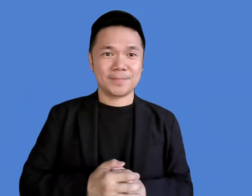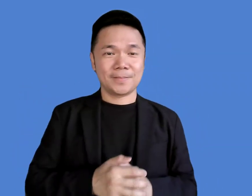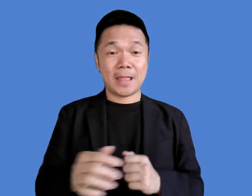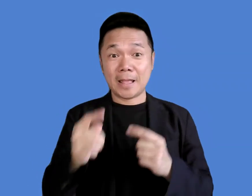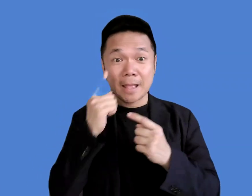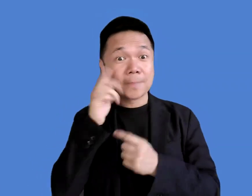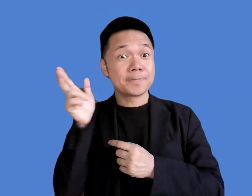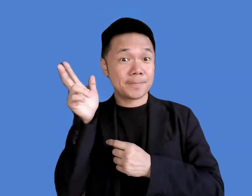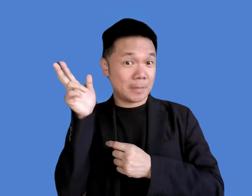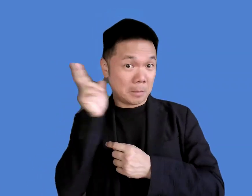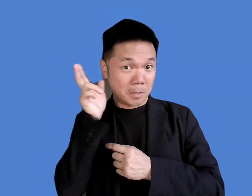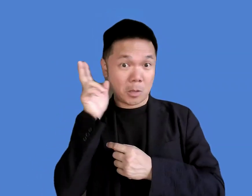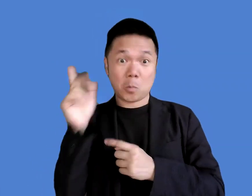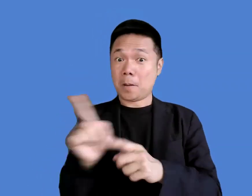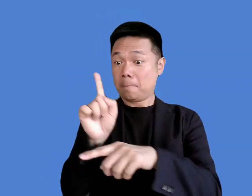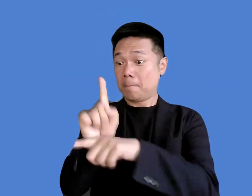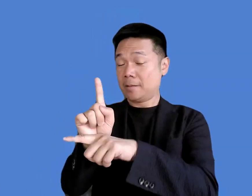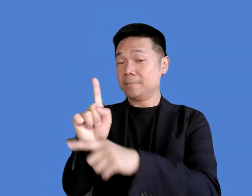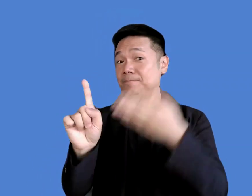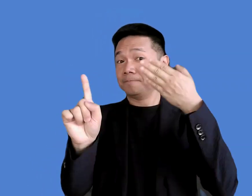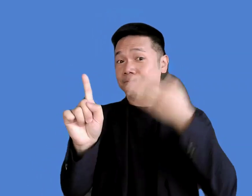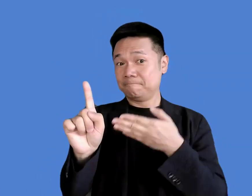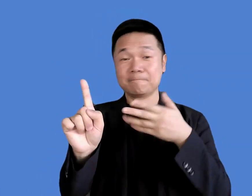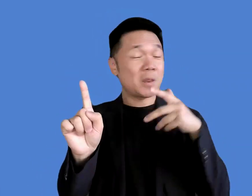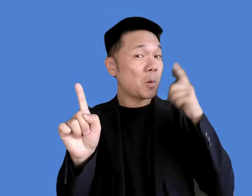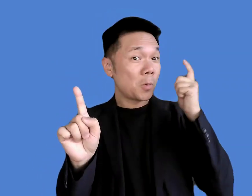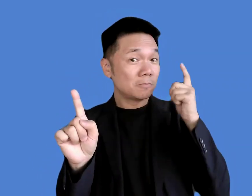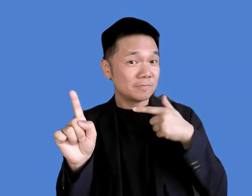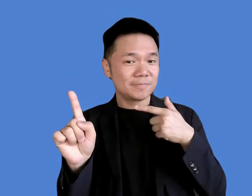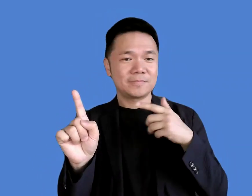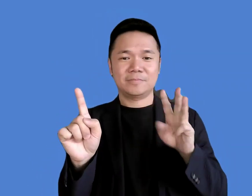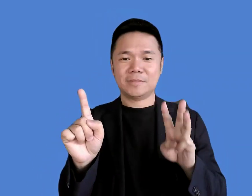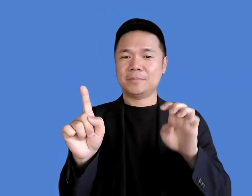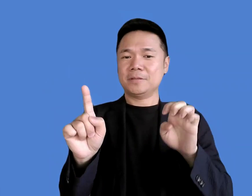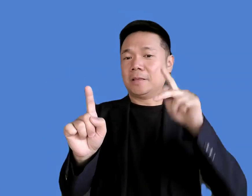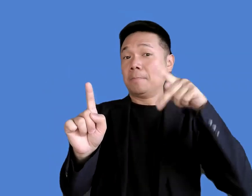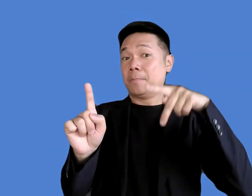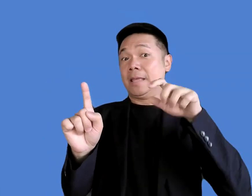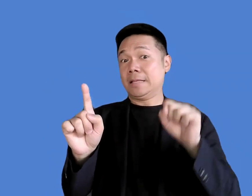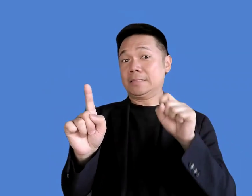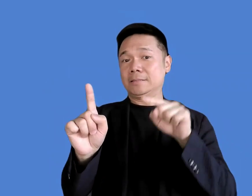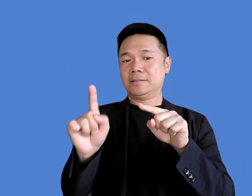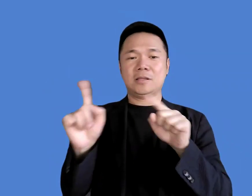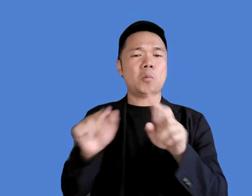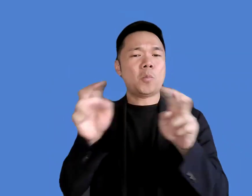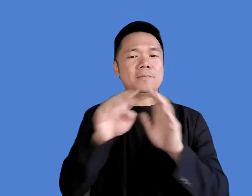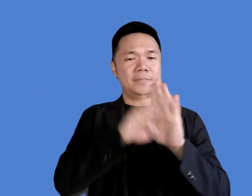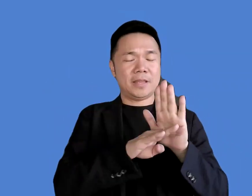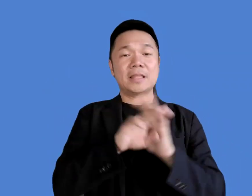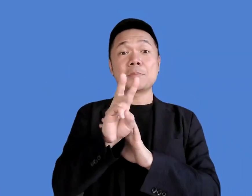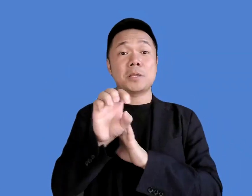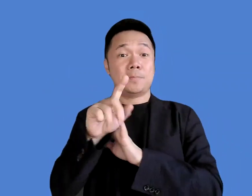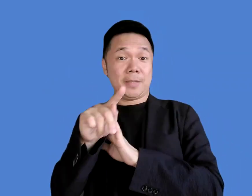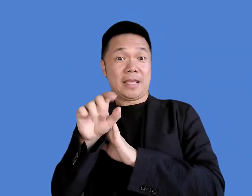to be hearing a lot about today. And that is the WEPs, the Women's Empowerment Principles. This is really